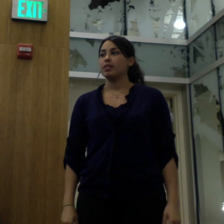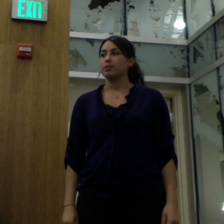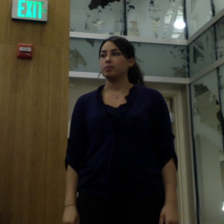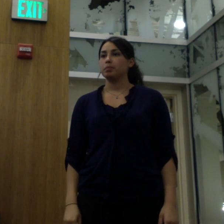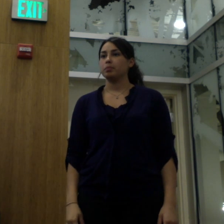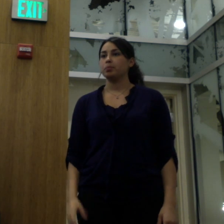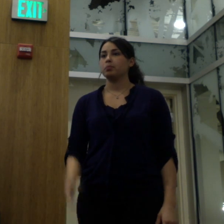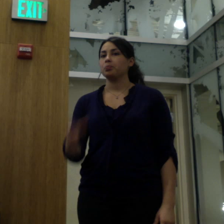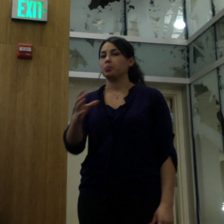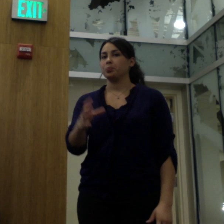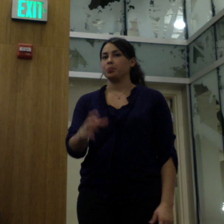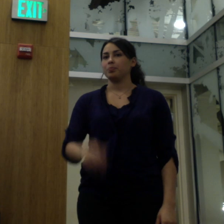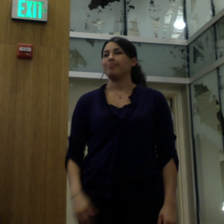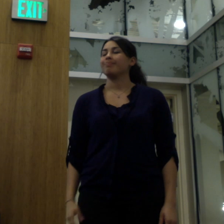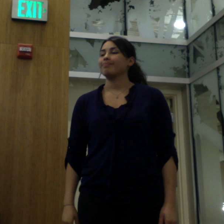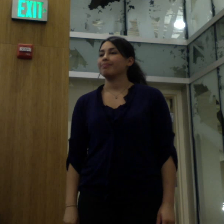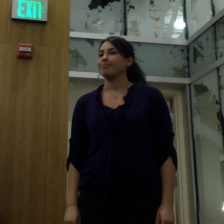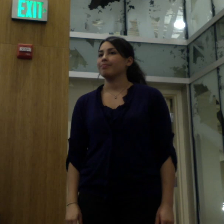There.